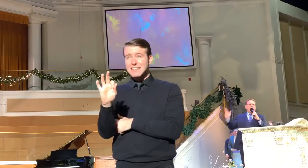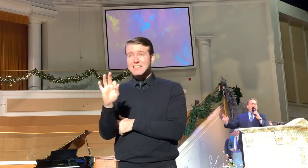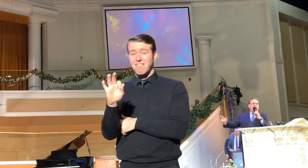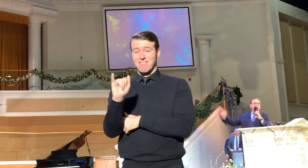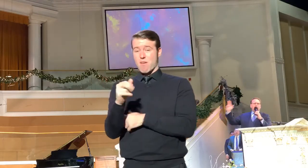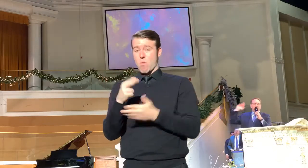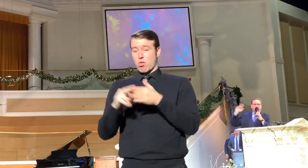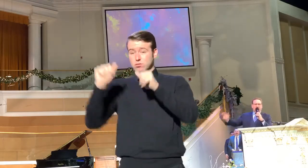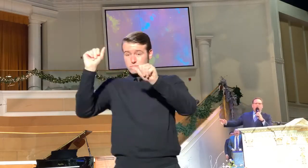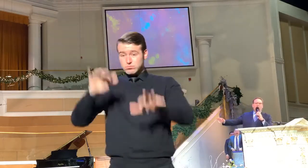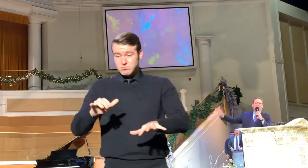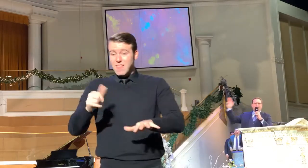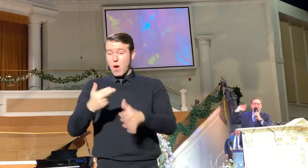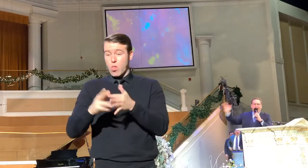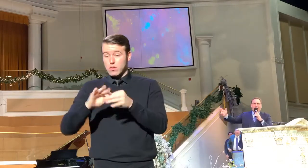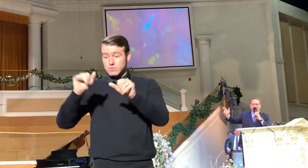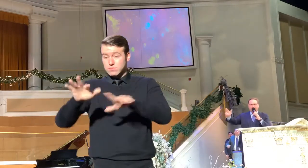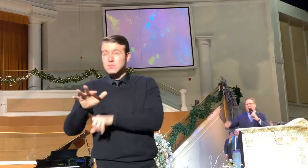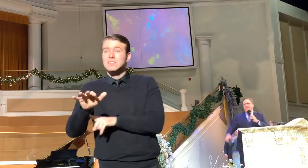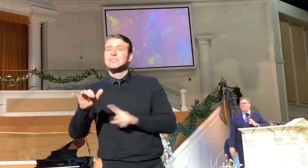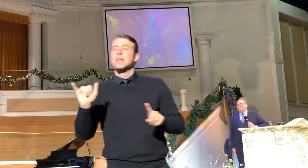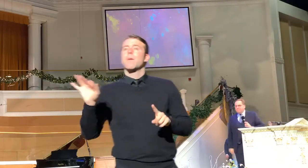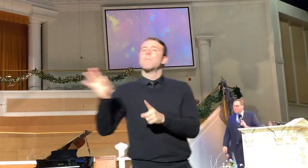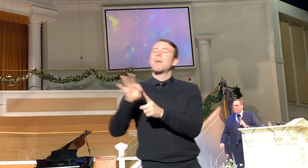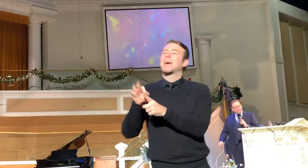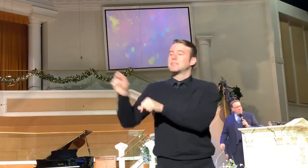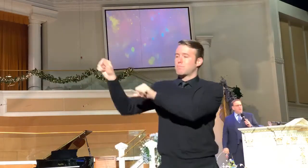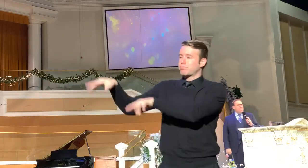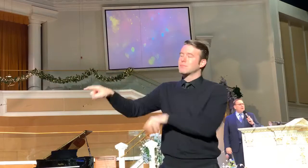The Holy Ghost can fall in Pakistan.